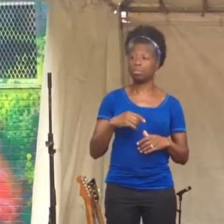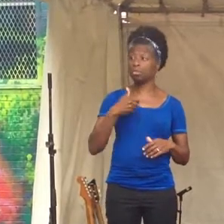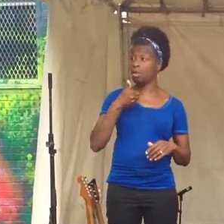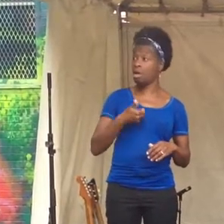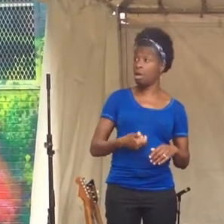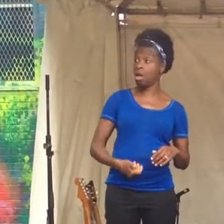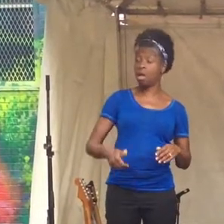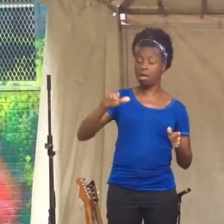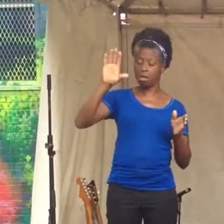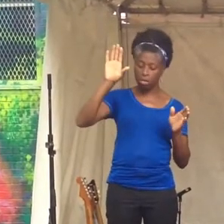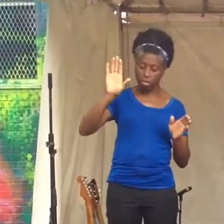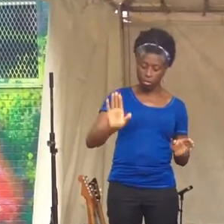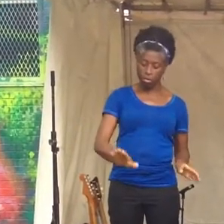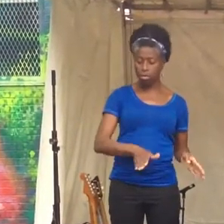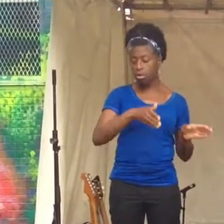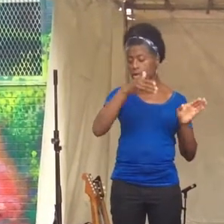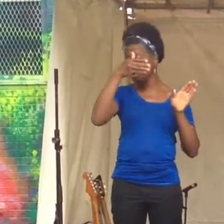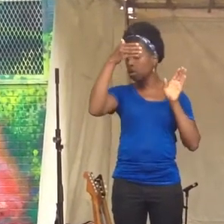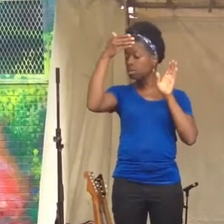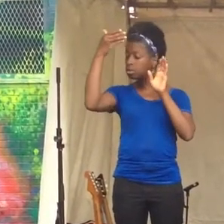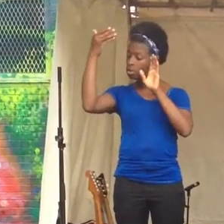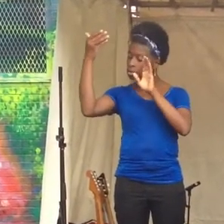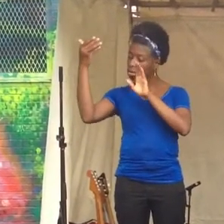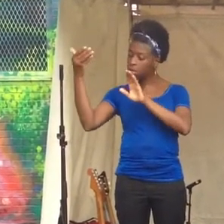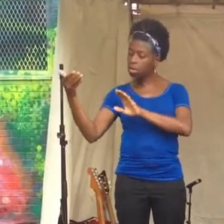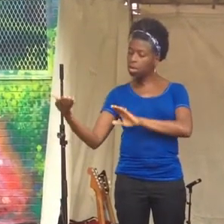I never